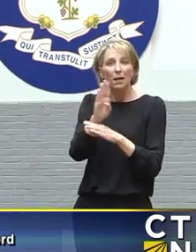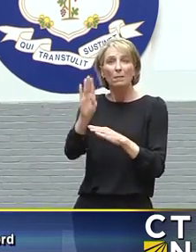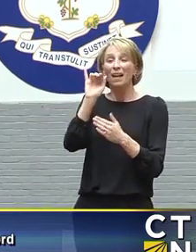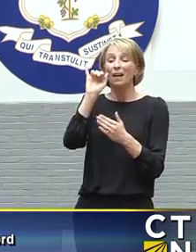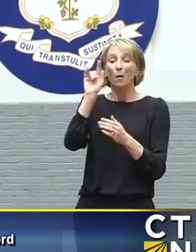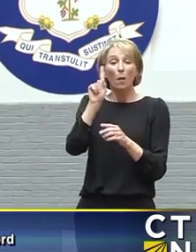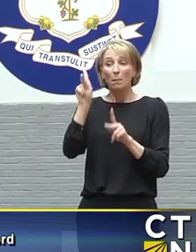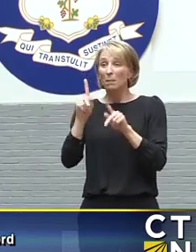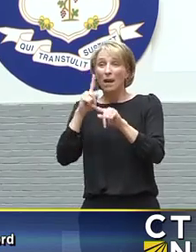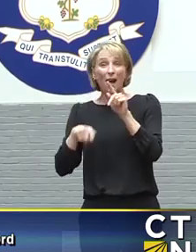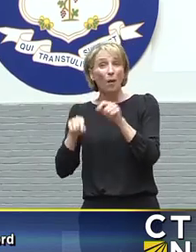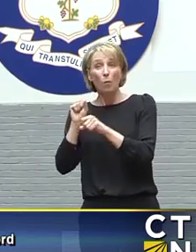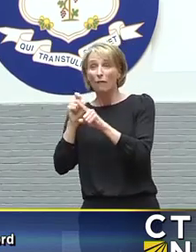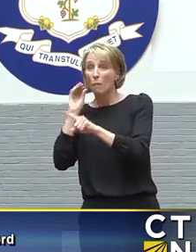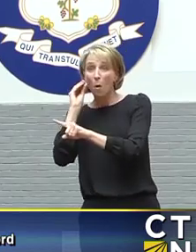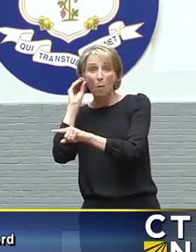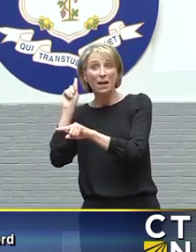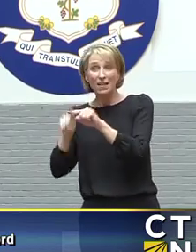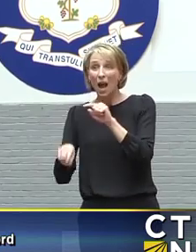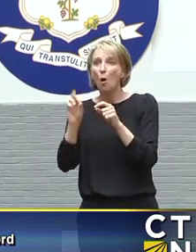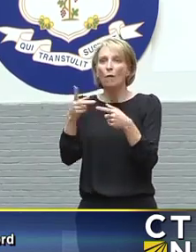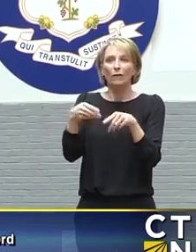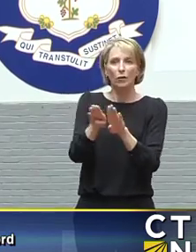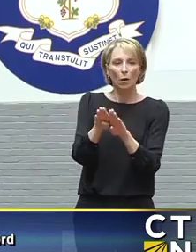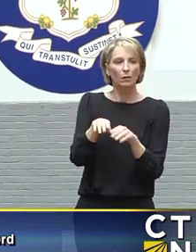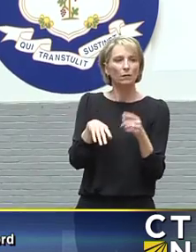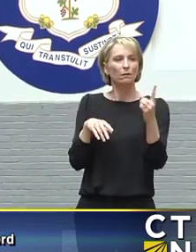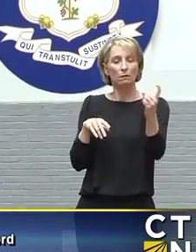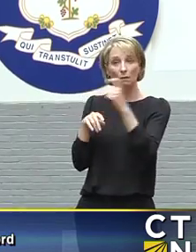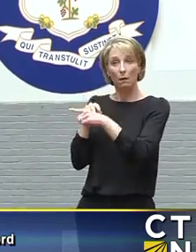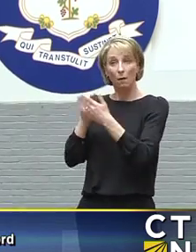or discontinued for now. So will there be a fine, like,